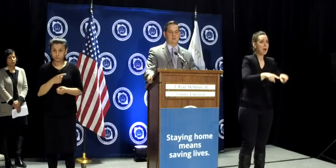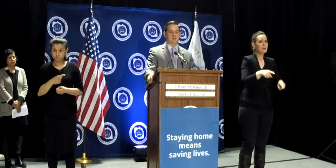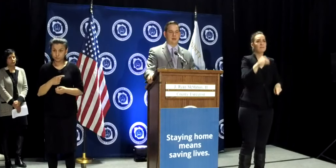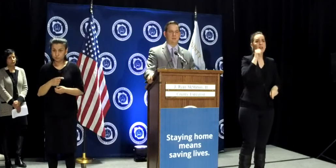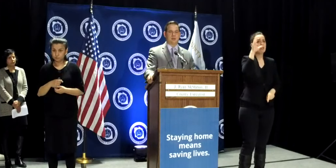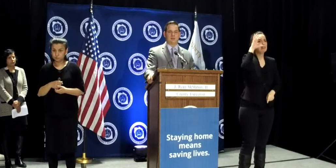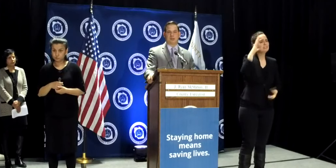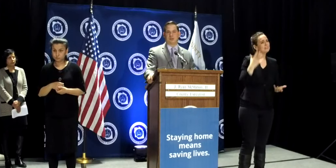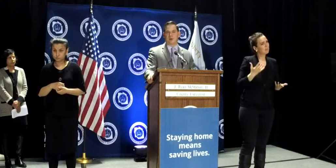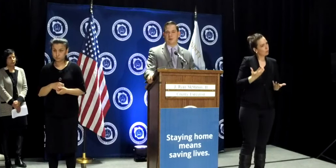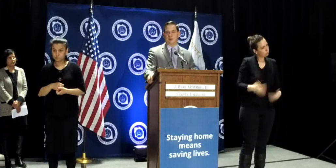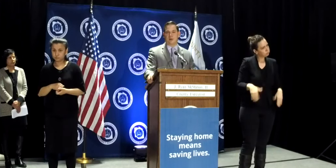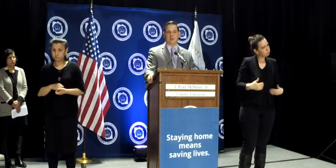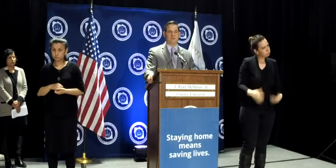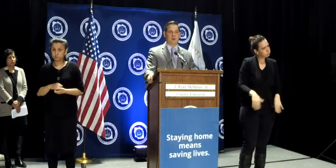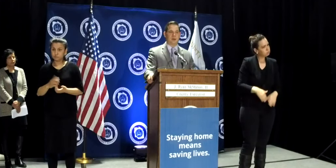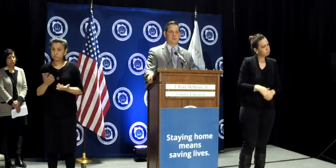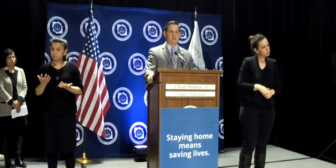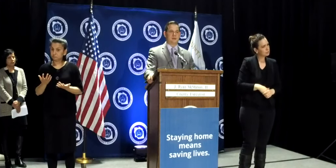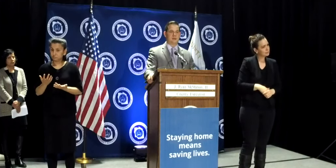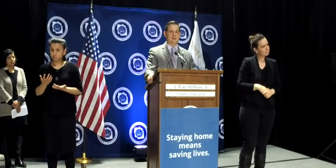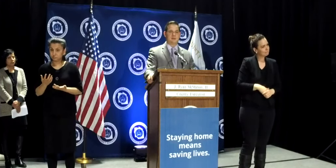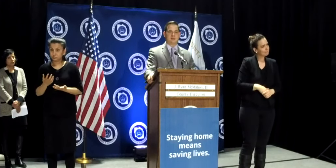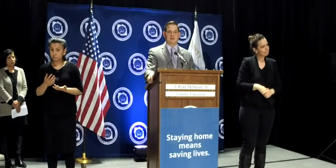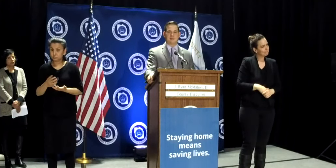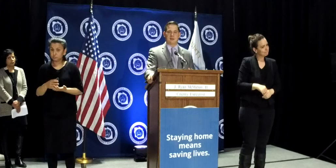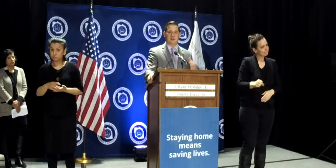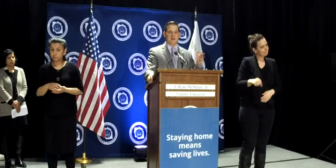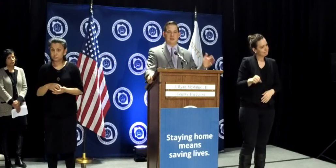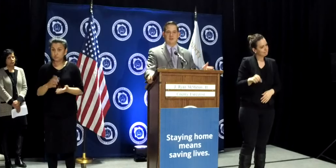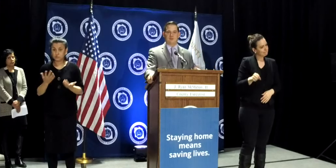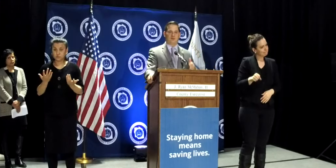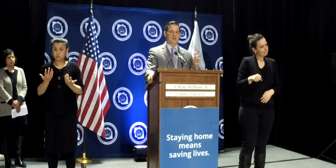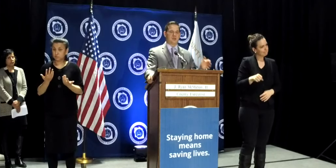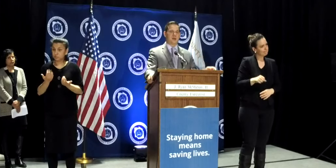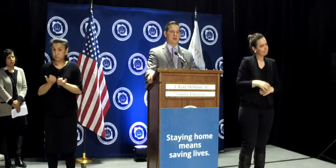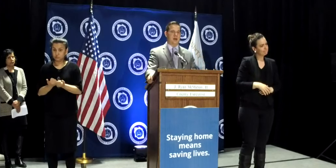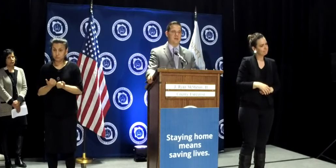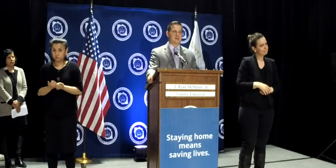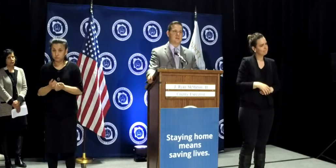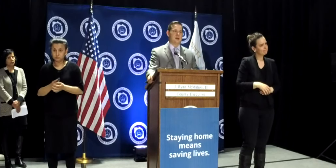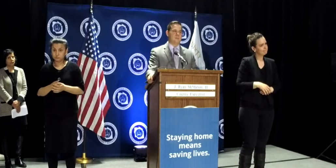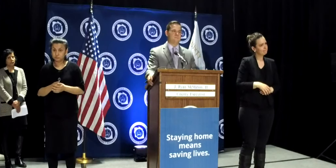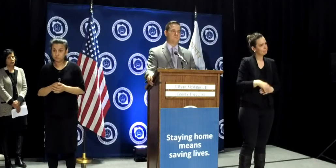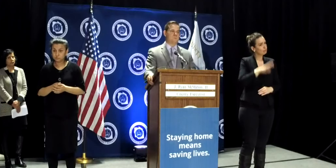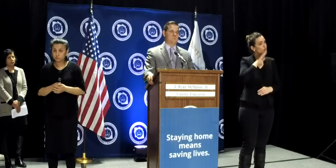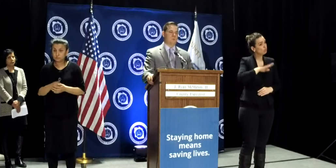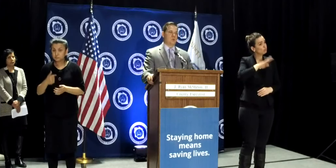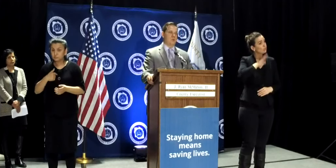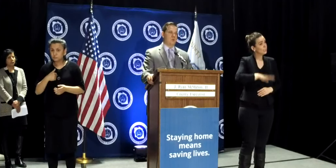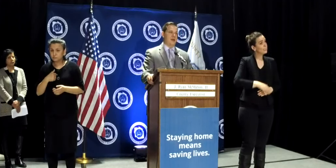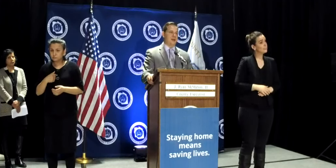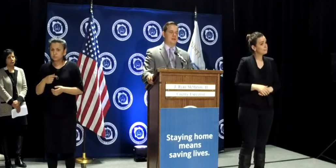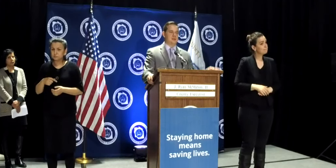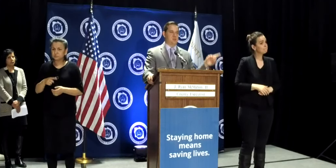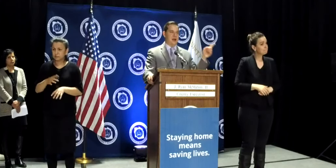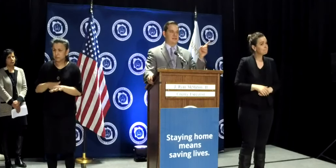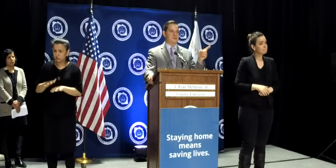Yeah, can I believe it? Sure, but it does. Is it frustrating? Yes.